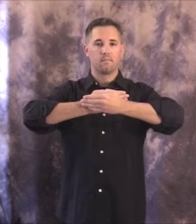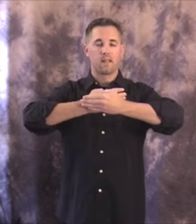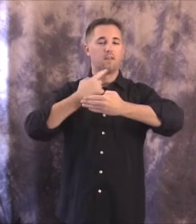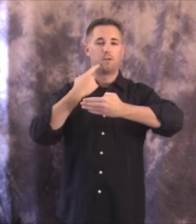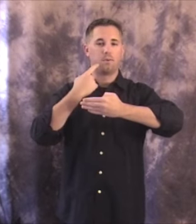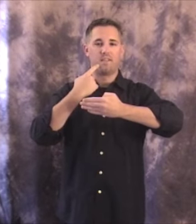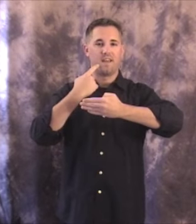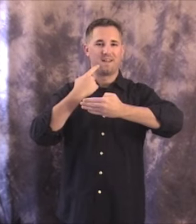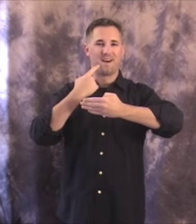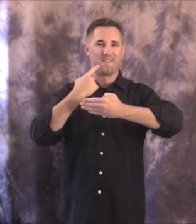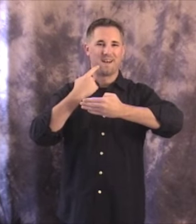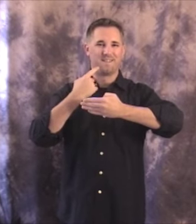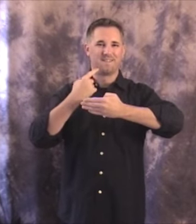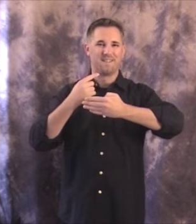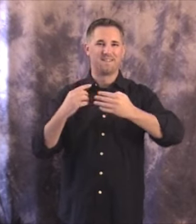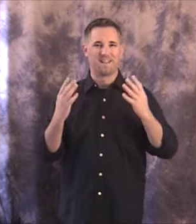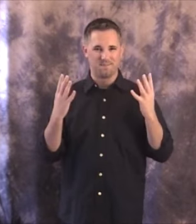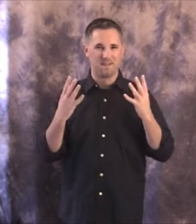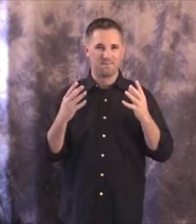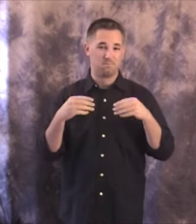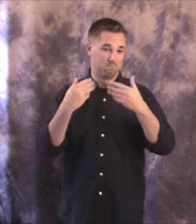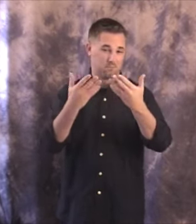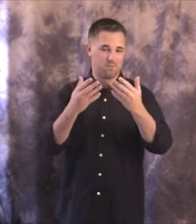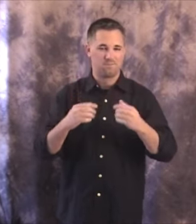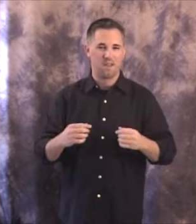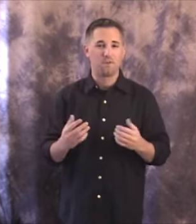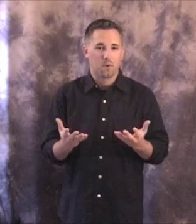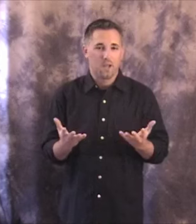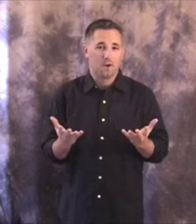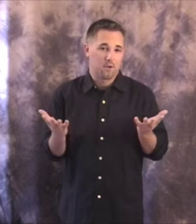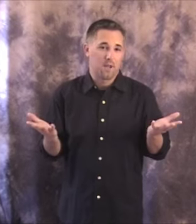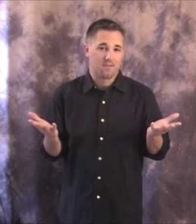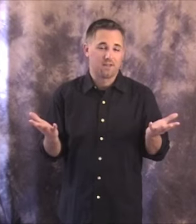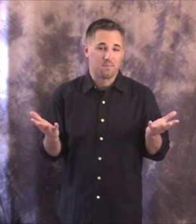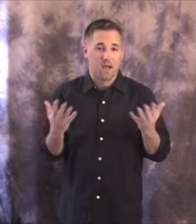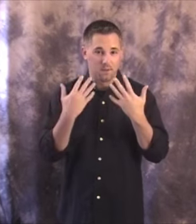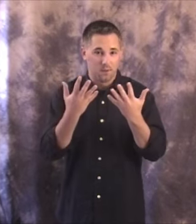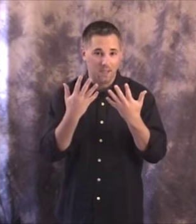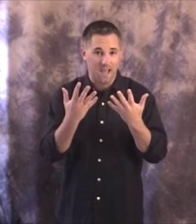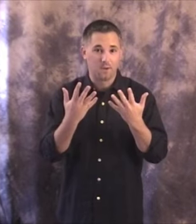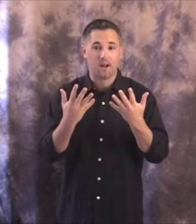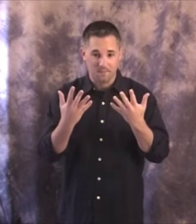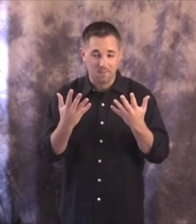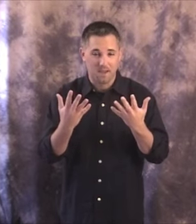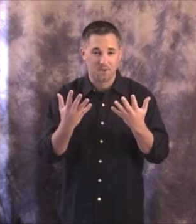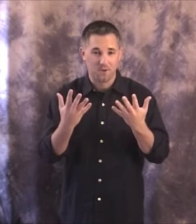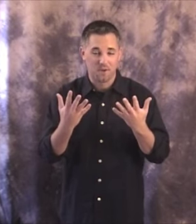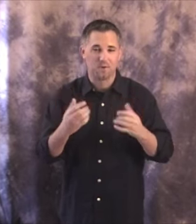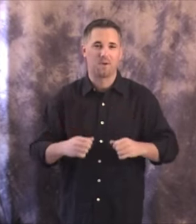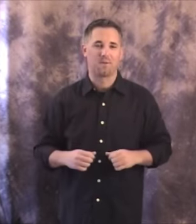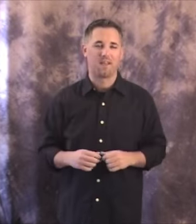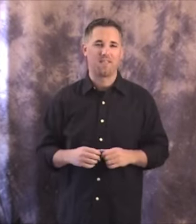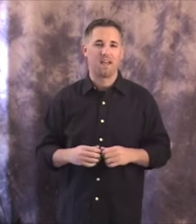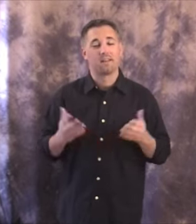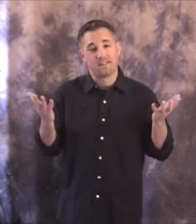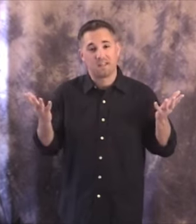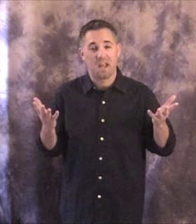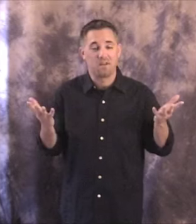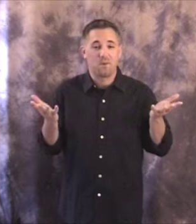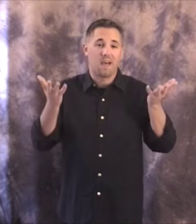And you don't need the head nod that I just did. That's me. If you were here, I'd be looking at you and I'd be making sure that you're doing the right thing. Since I can't do that, I'm